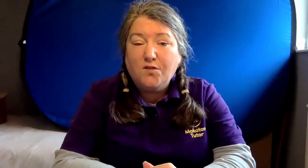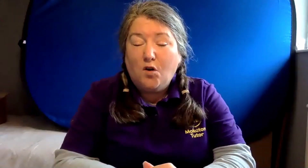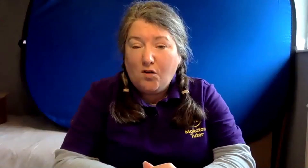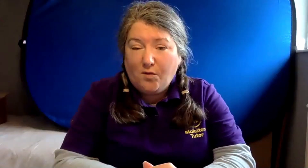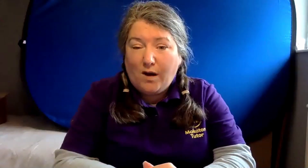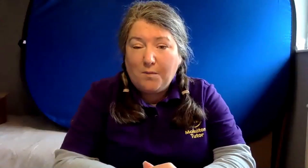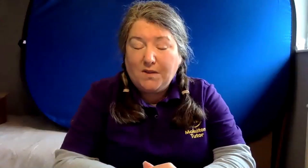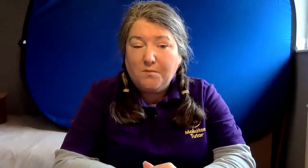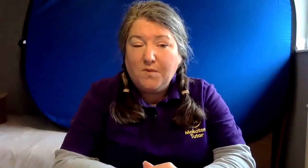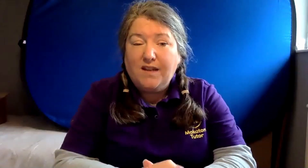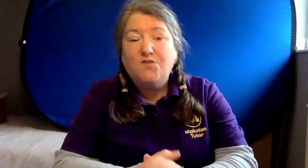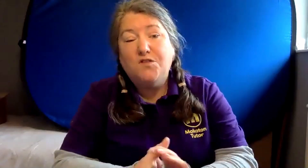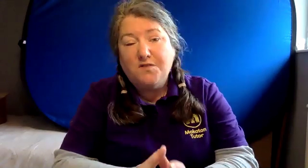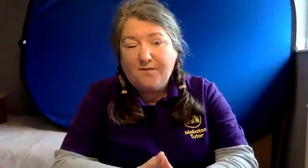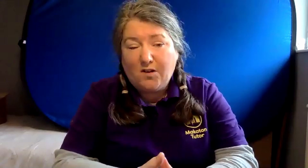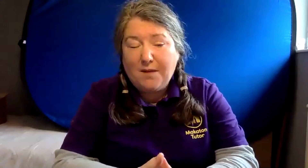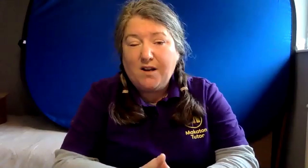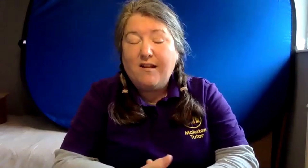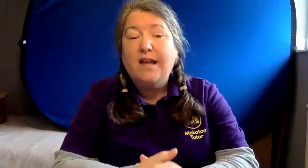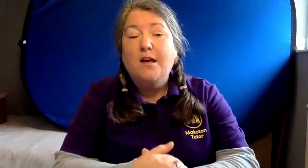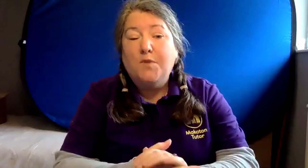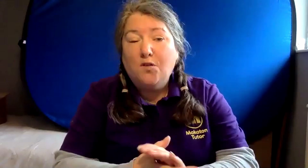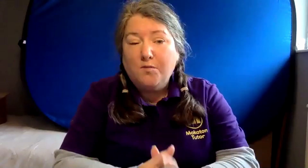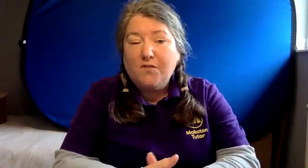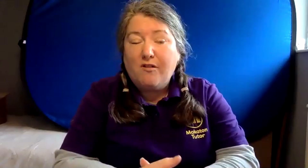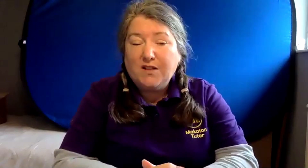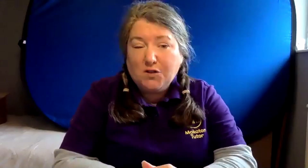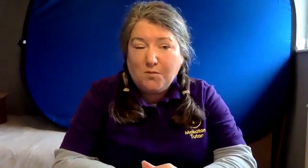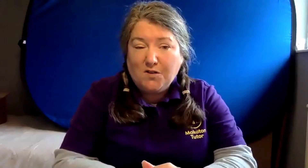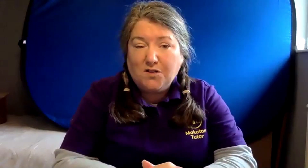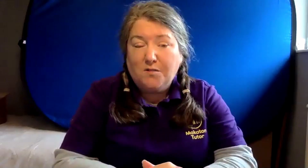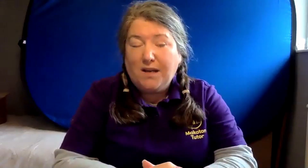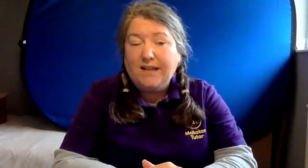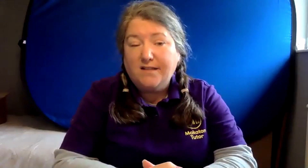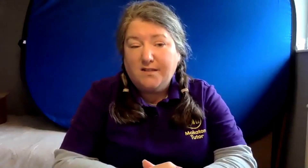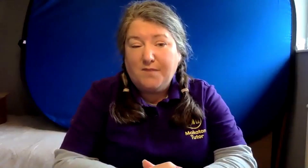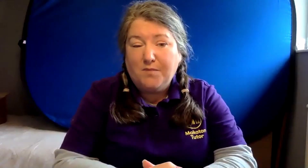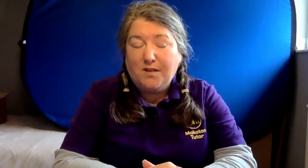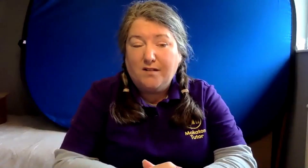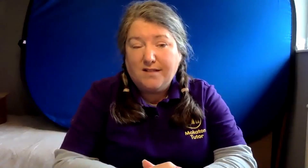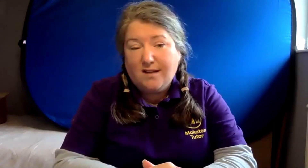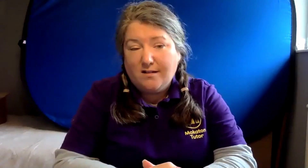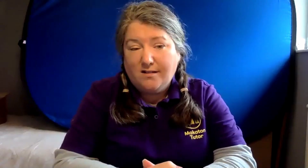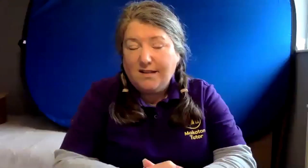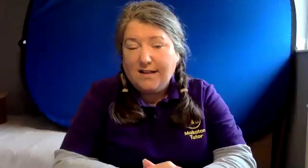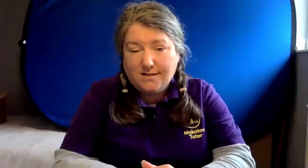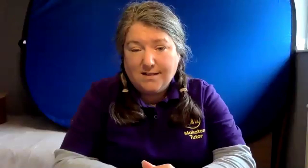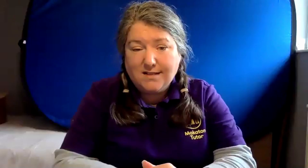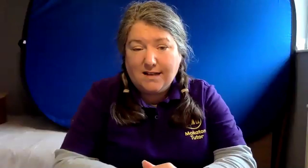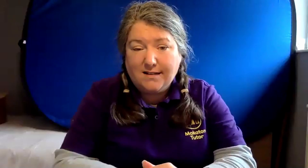not overwhelming them. Introducing vocabulary, but not throwing too much on the plate so that people are disheartened that they can't understand.